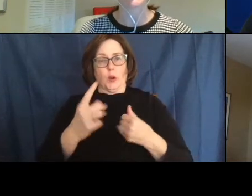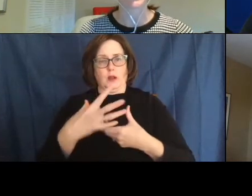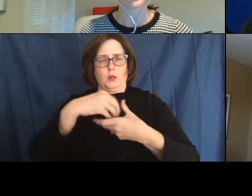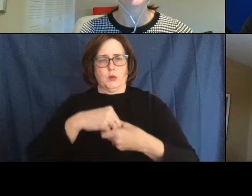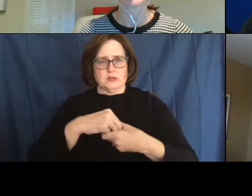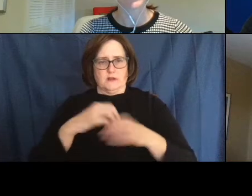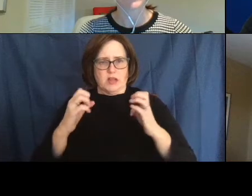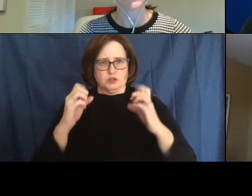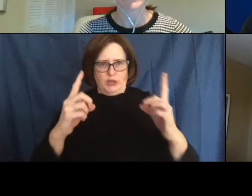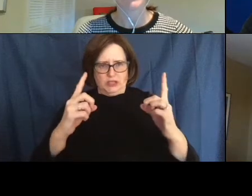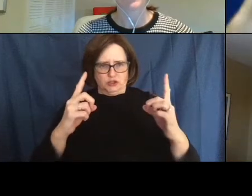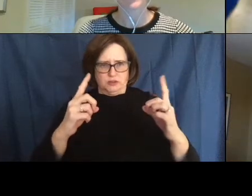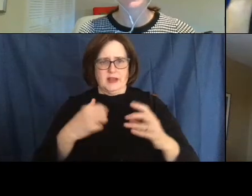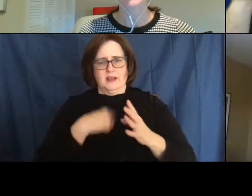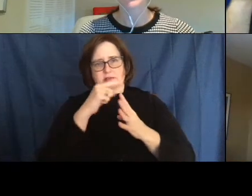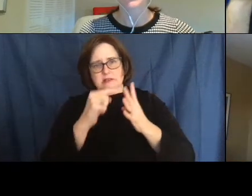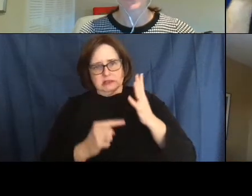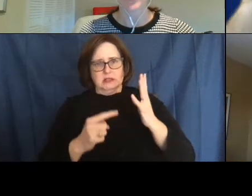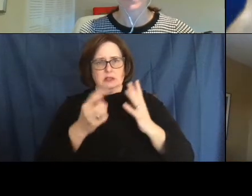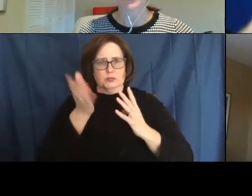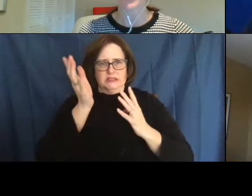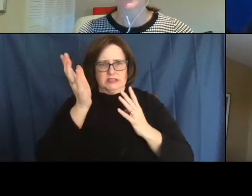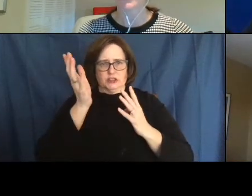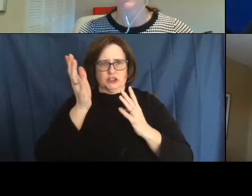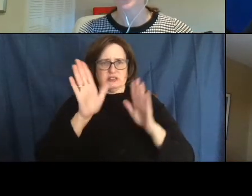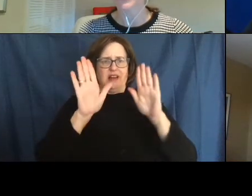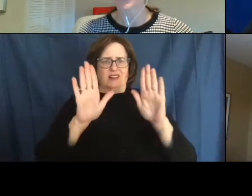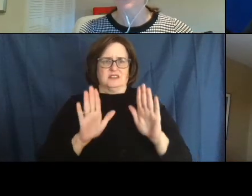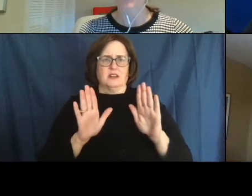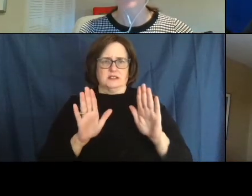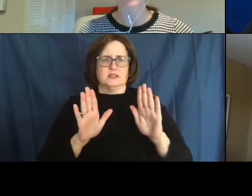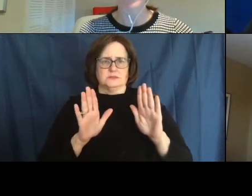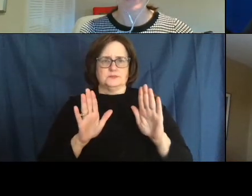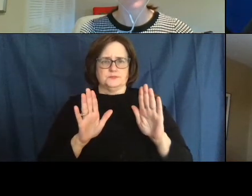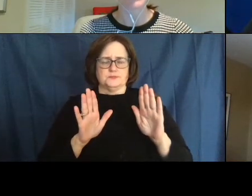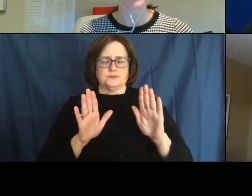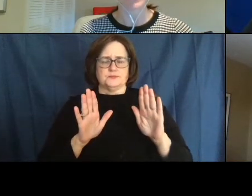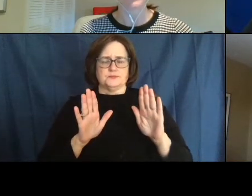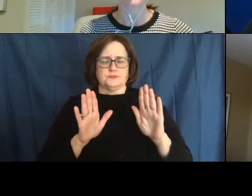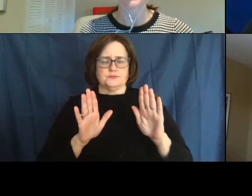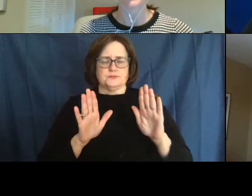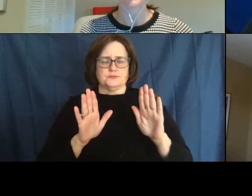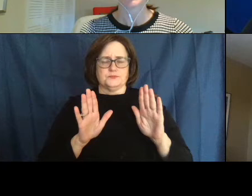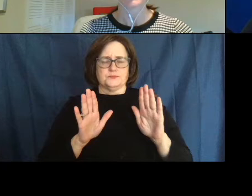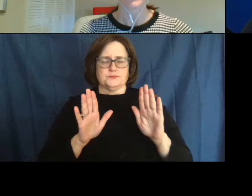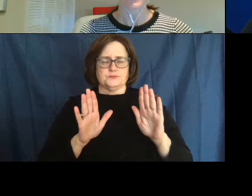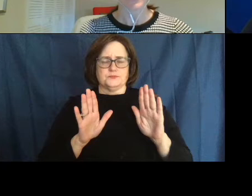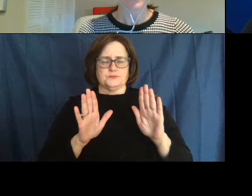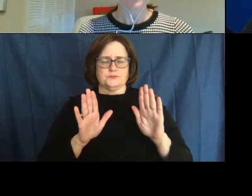of presentations for you. Before I introduce our presenters, let me just go over a few housekeeping items.